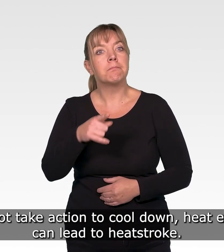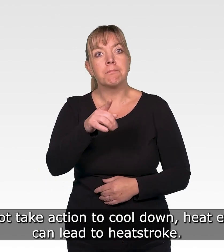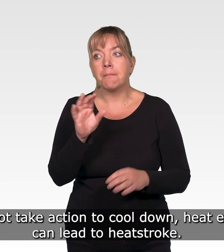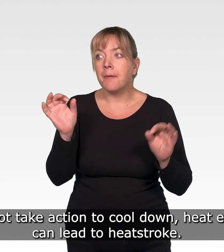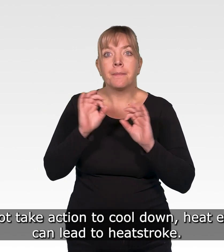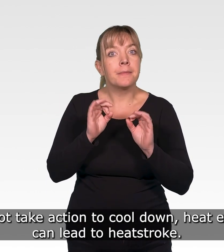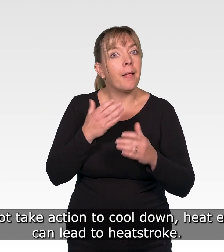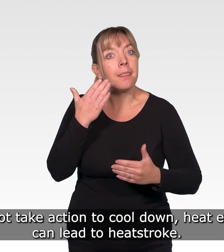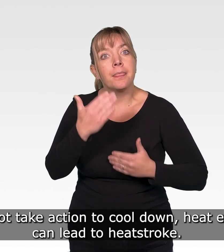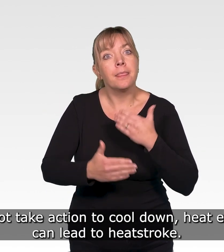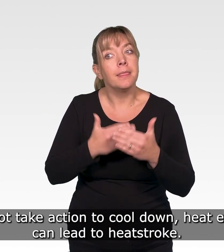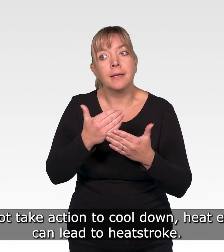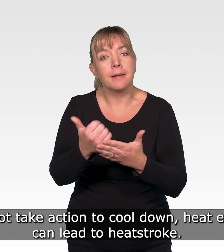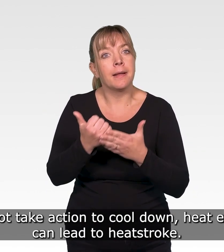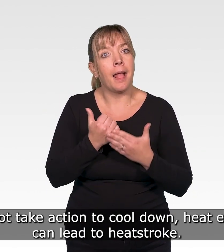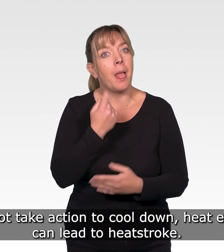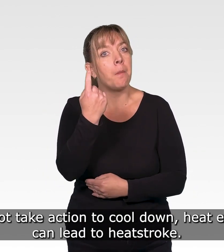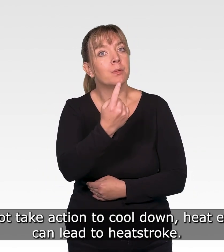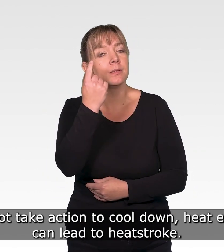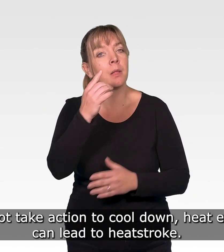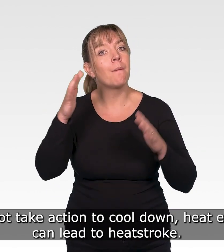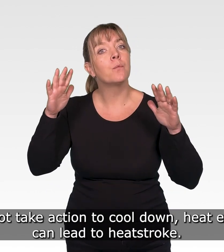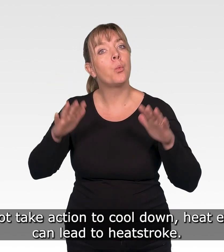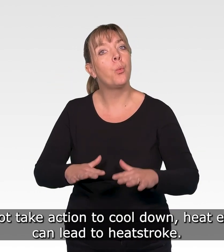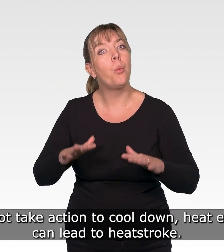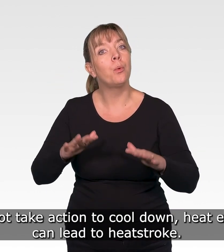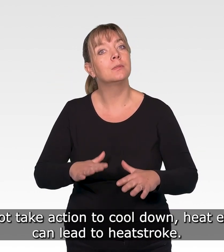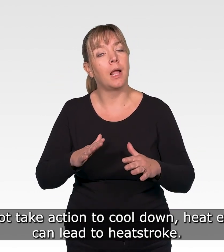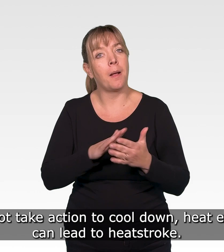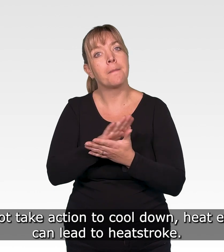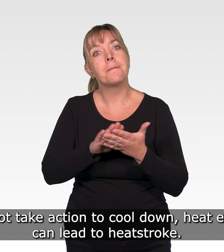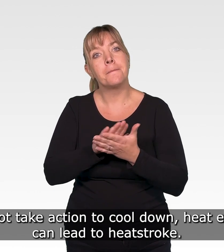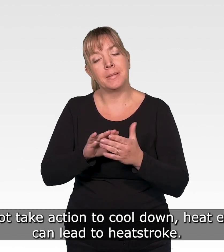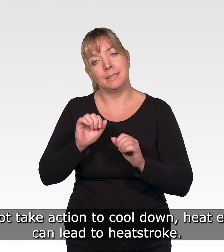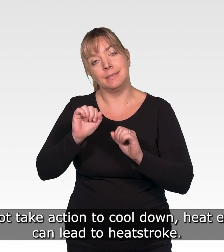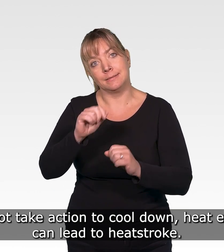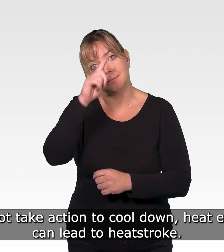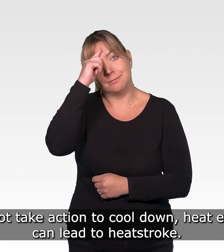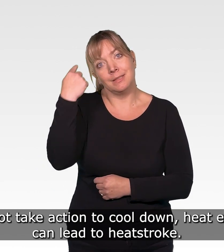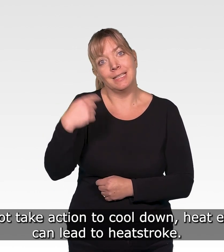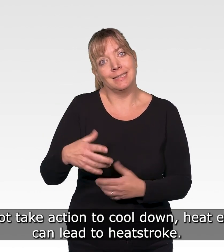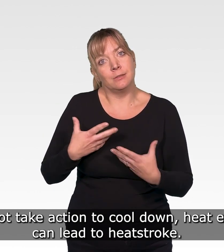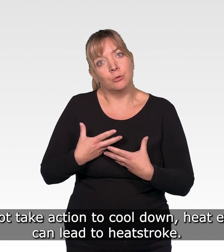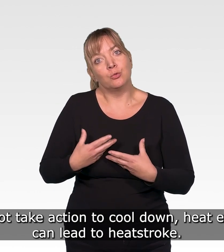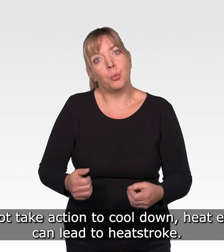If you do not take action to cool down, heat exhaustion can lead to heat stroke.